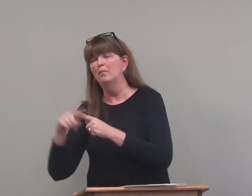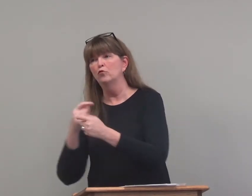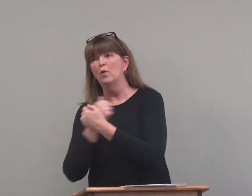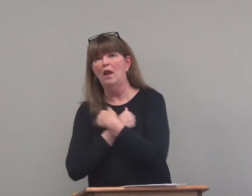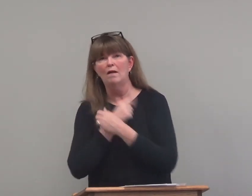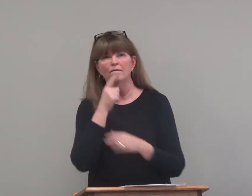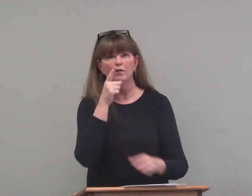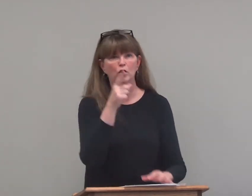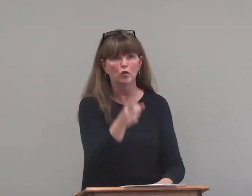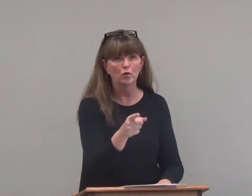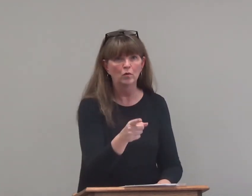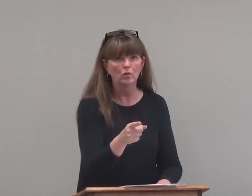as yourself.